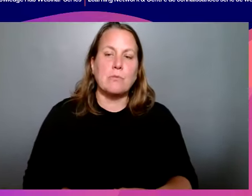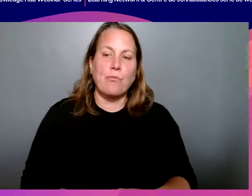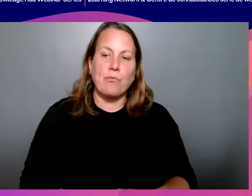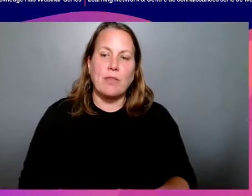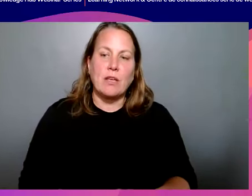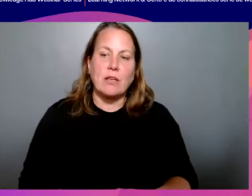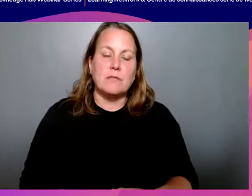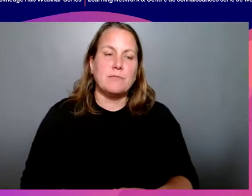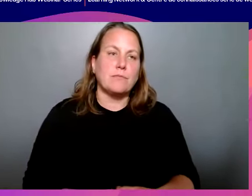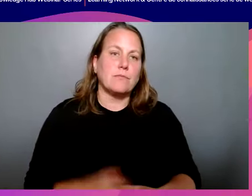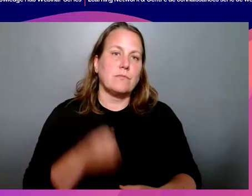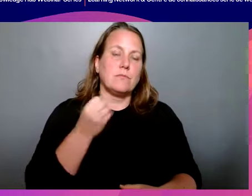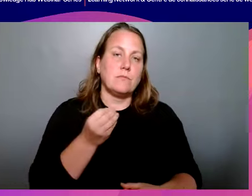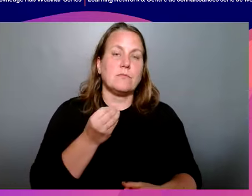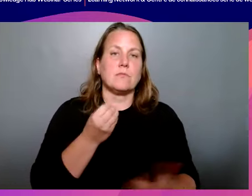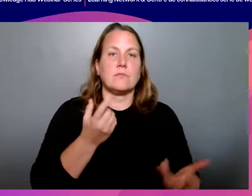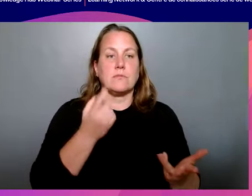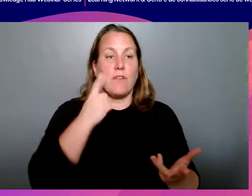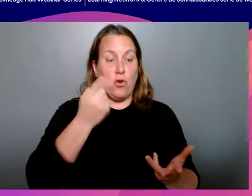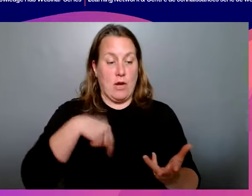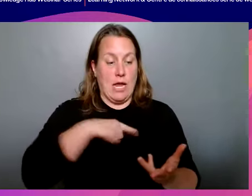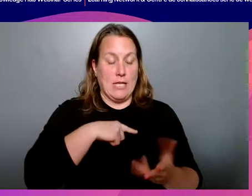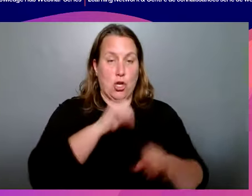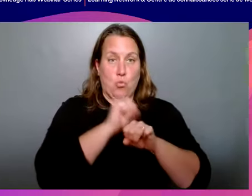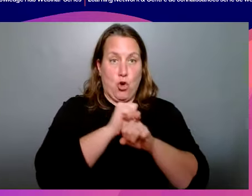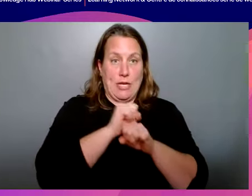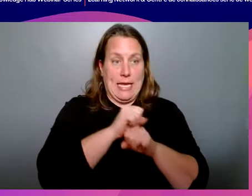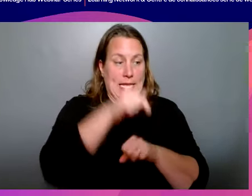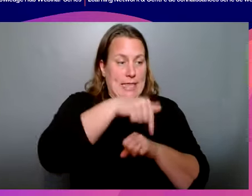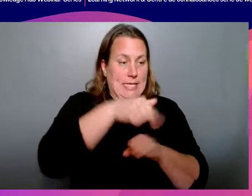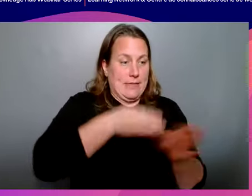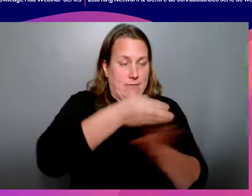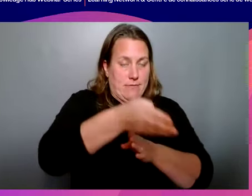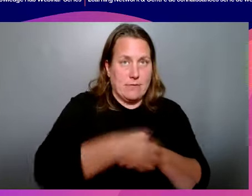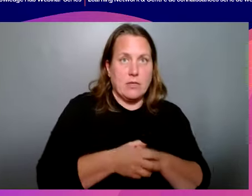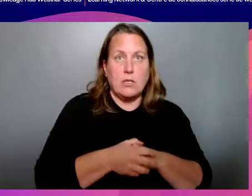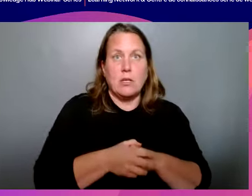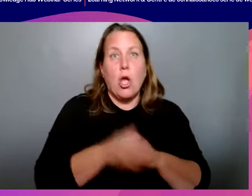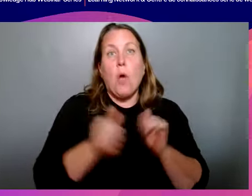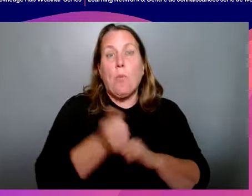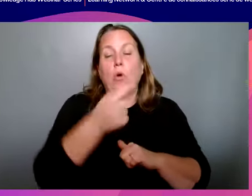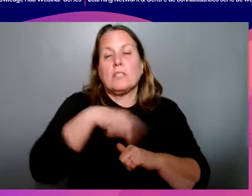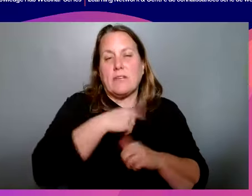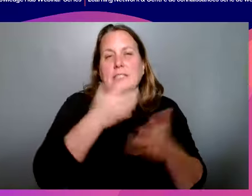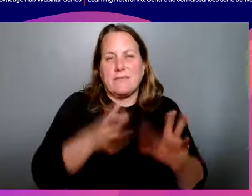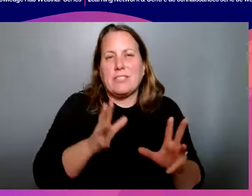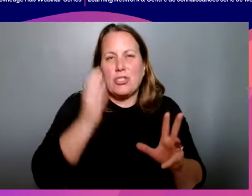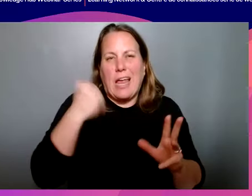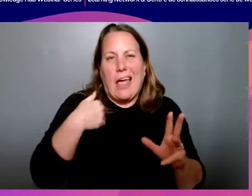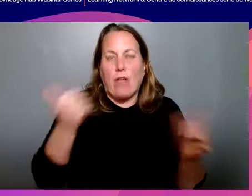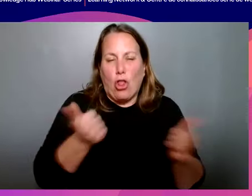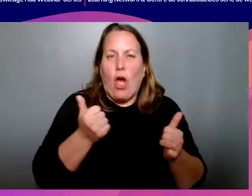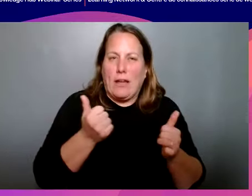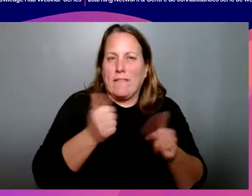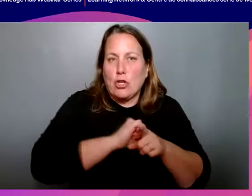So those of us working in the IPV and GBV sector have most likely have a lot of training around